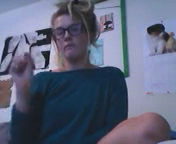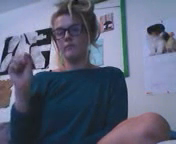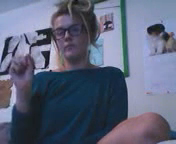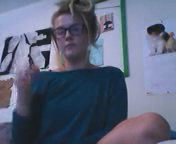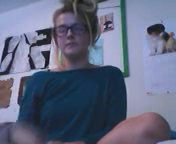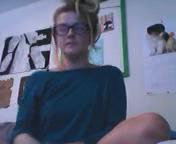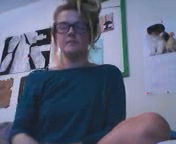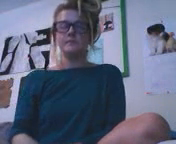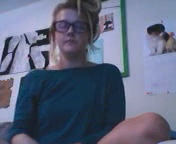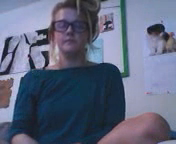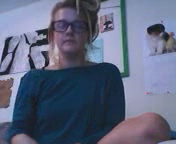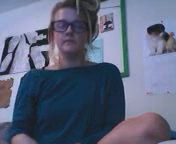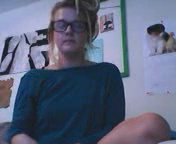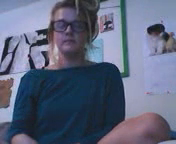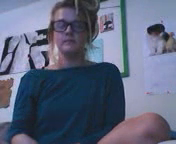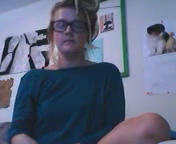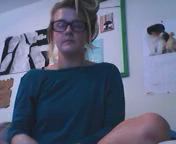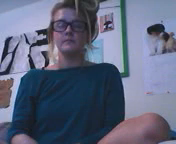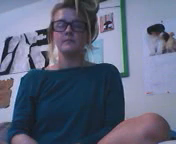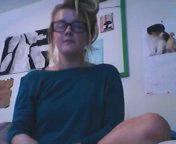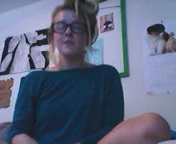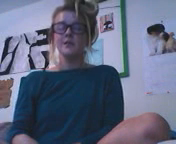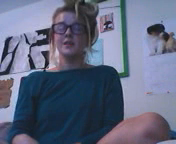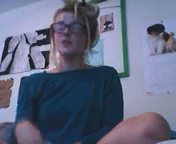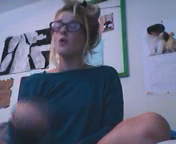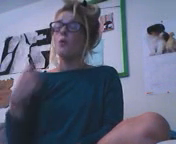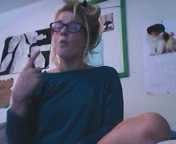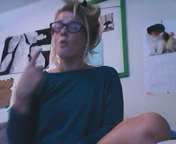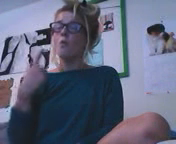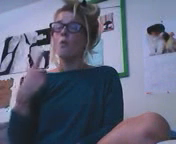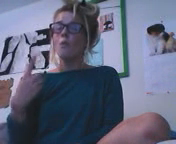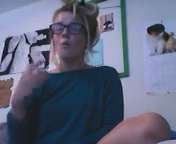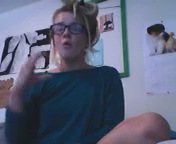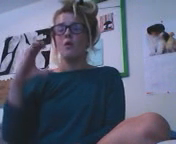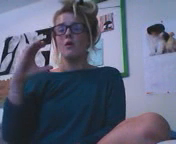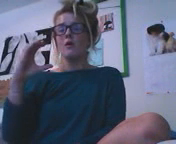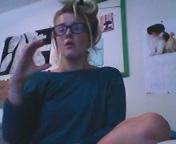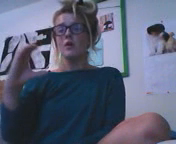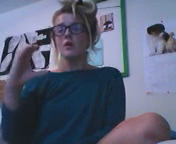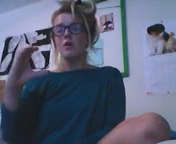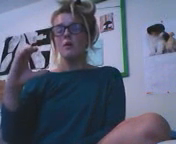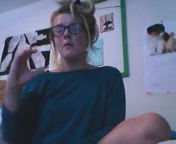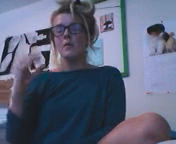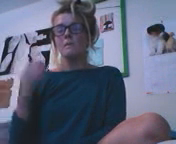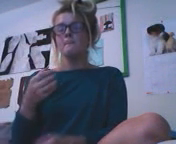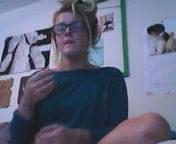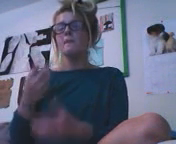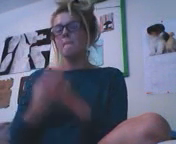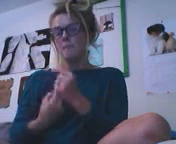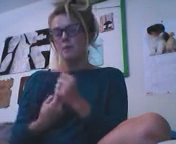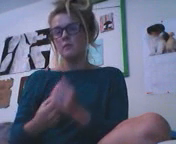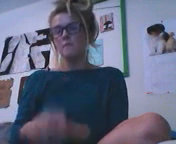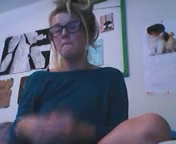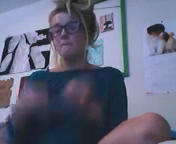sides, you'll see that we still have 1 carbon atom on both the reactant side and the product side, but now we have